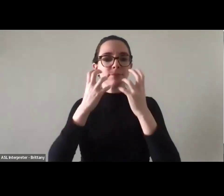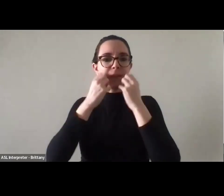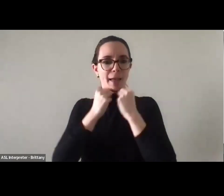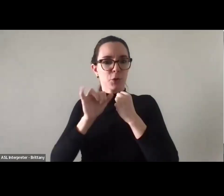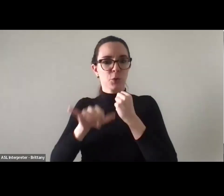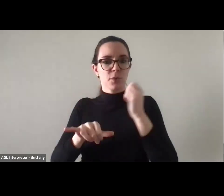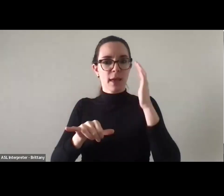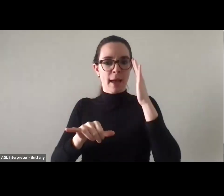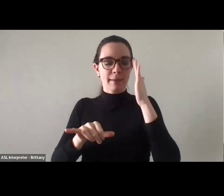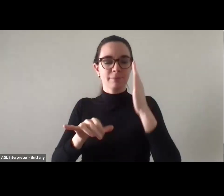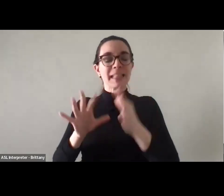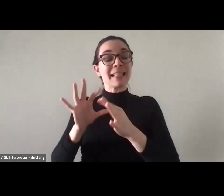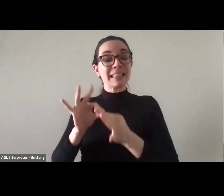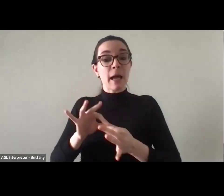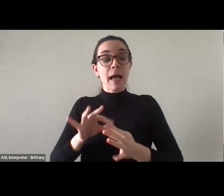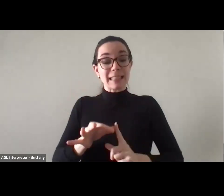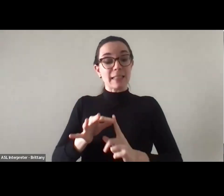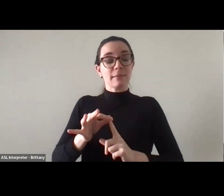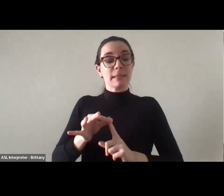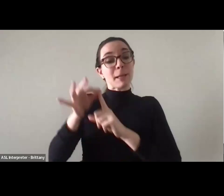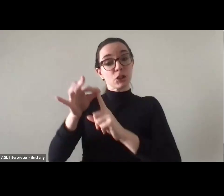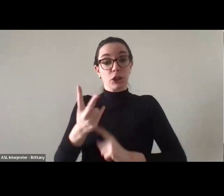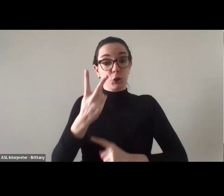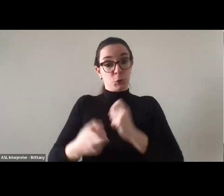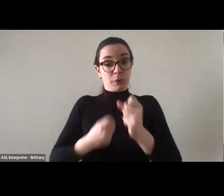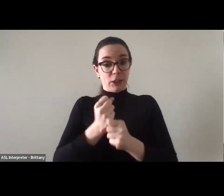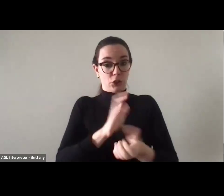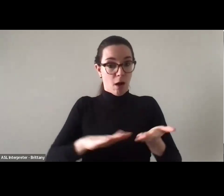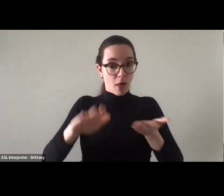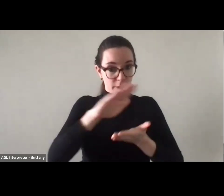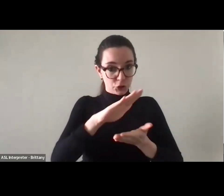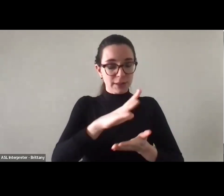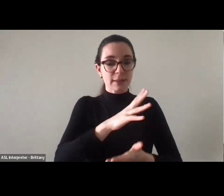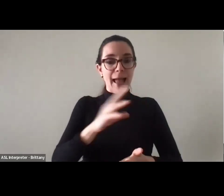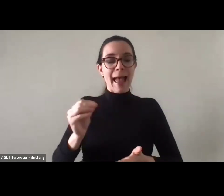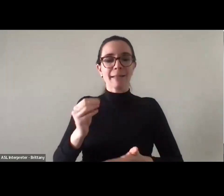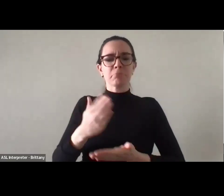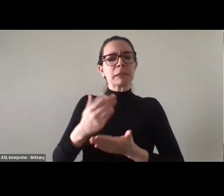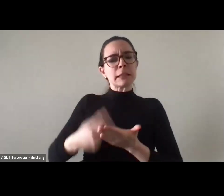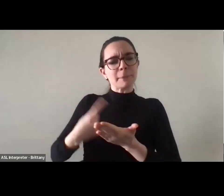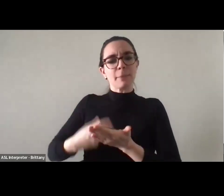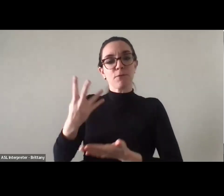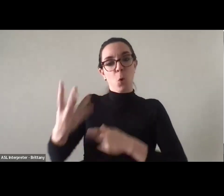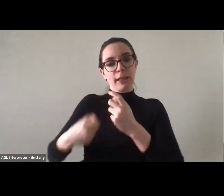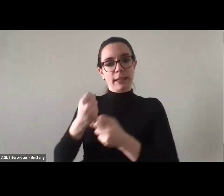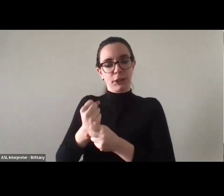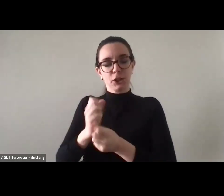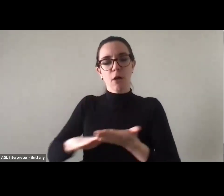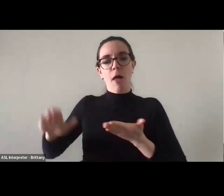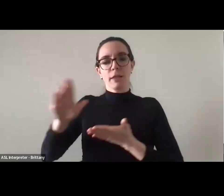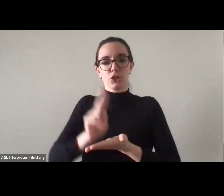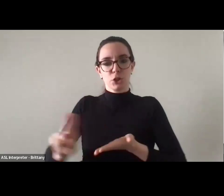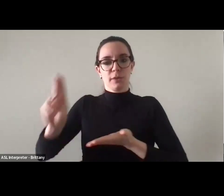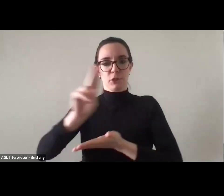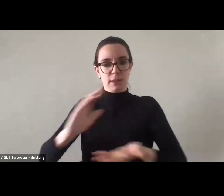that's especially two-year colleges and increasingly sometimes four-year college universities have partners on